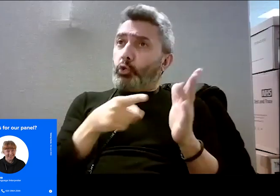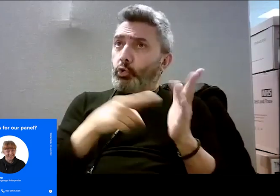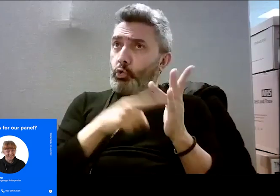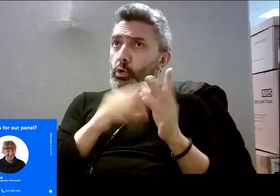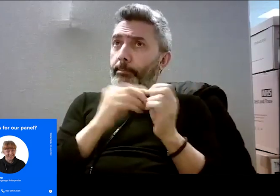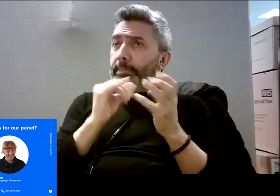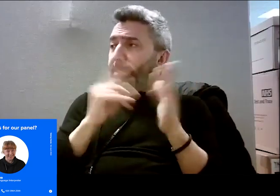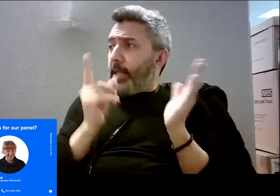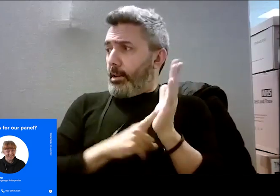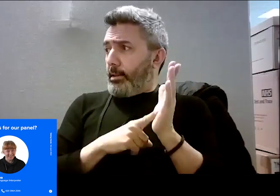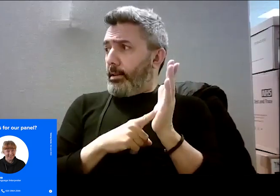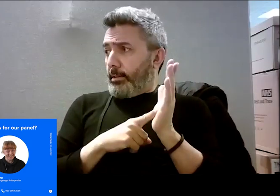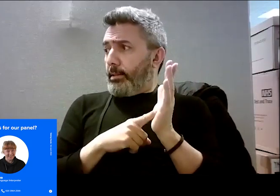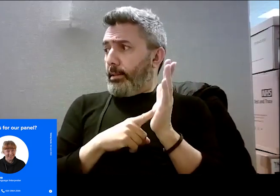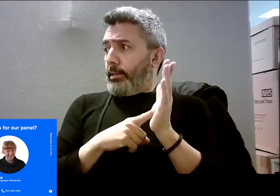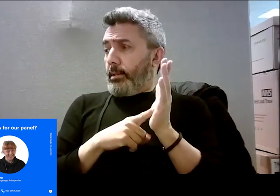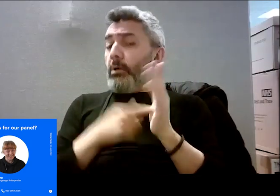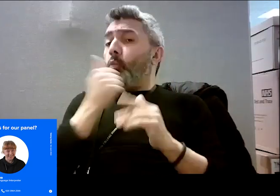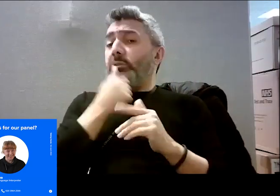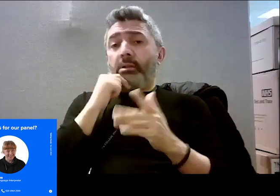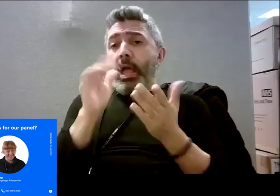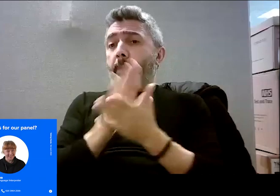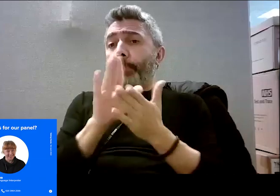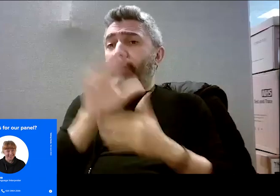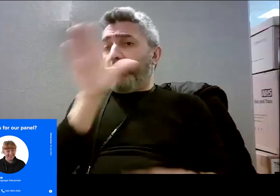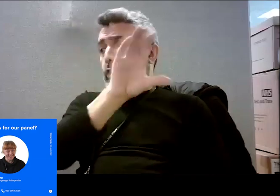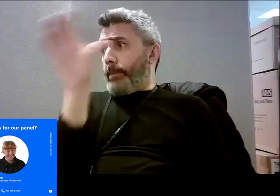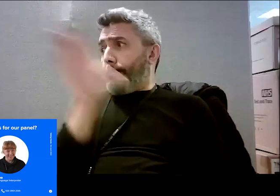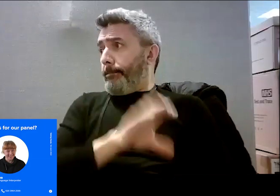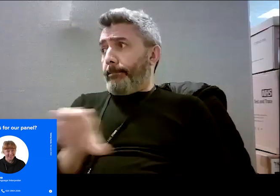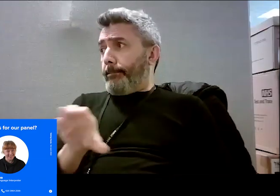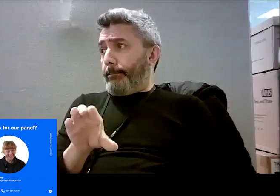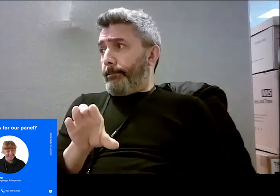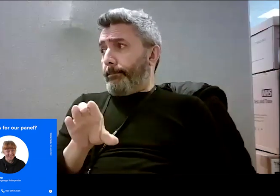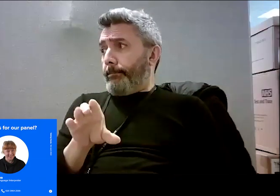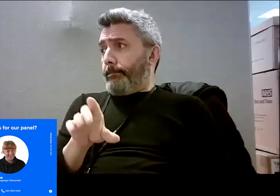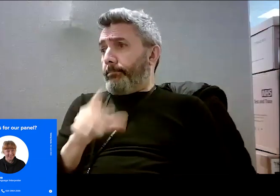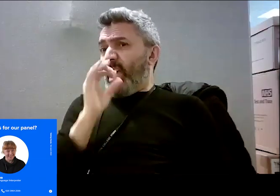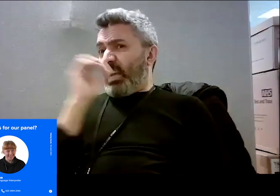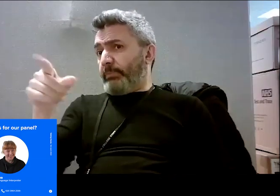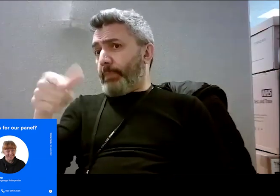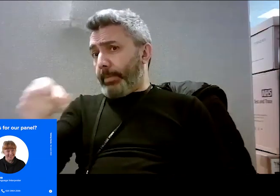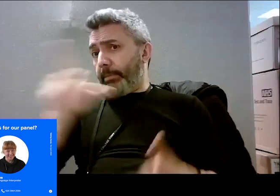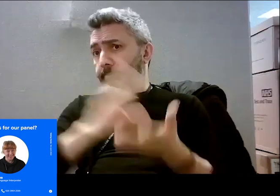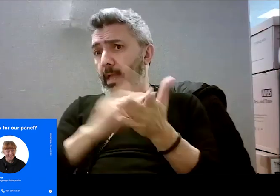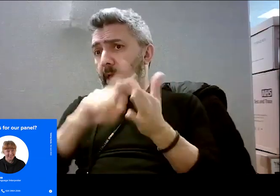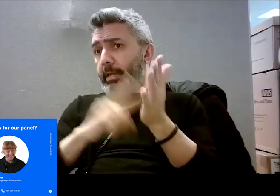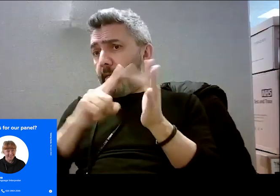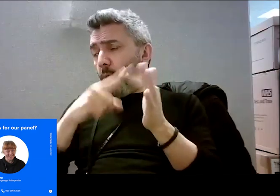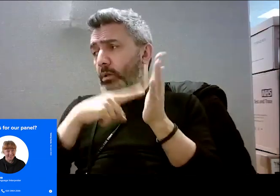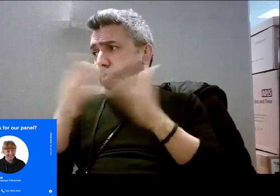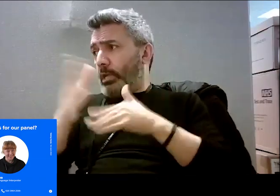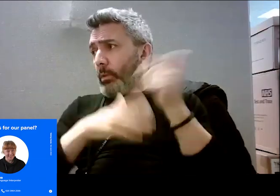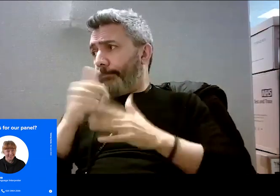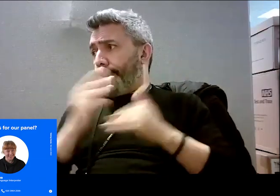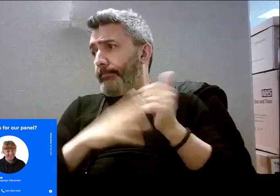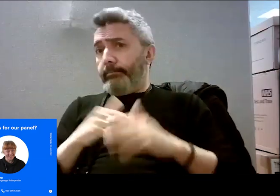So you could do an introduction to BSL course. We could maybe Helen, you could explain